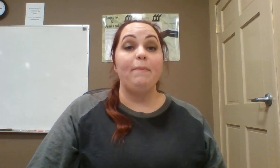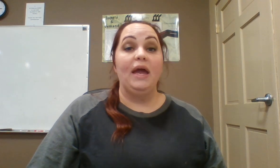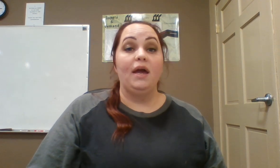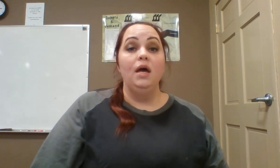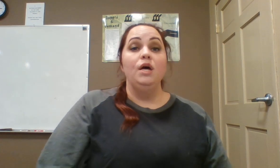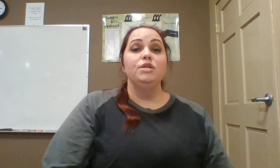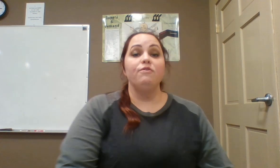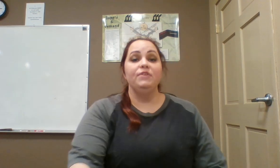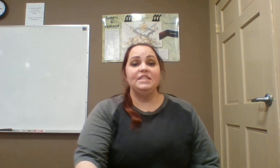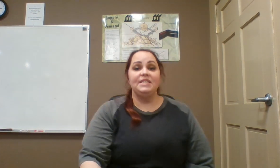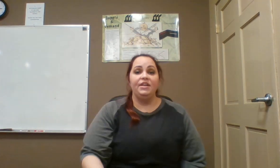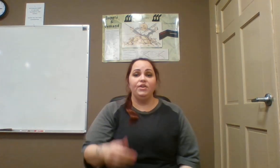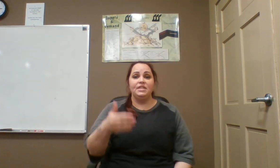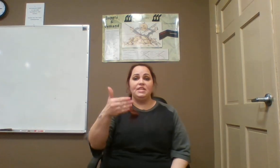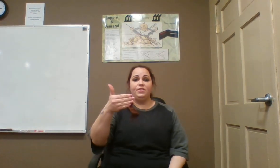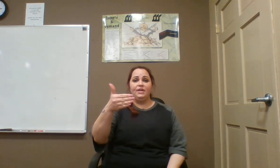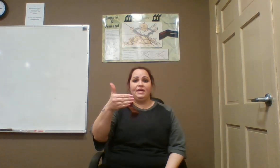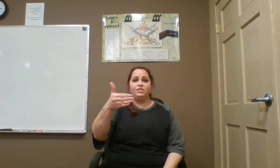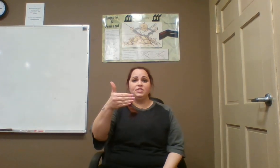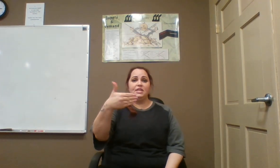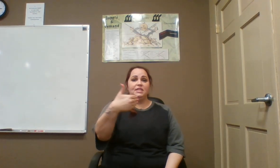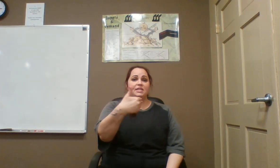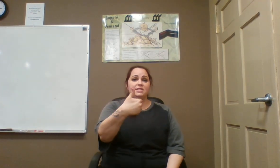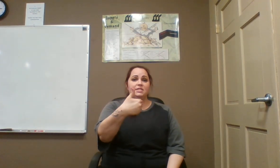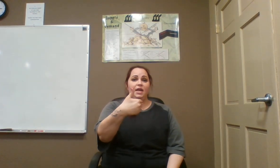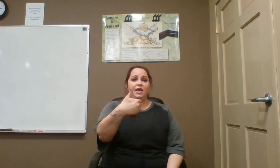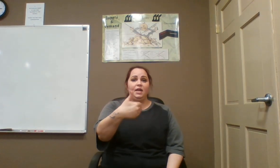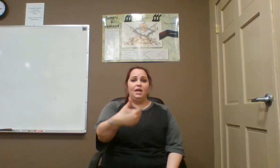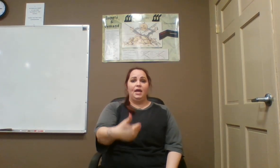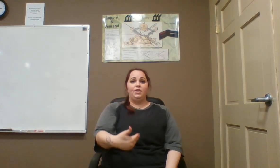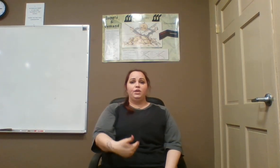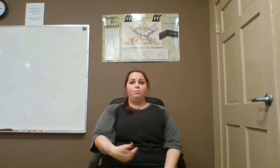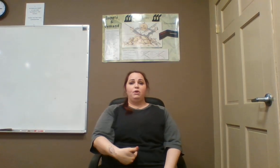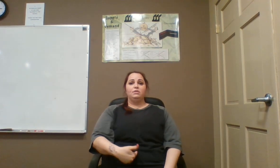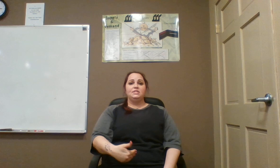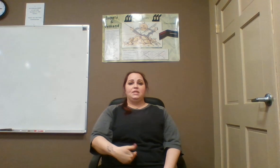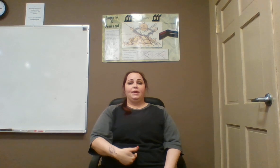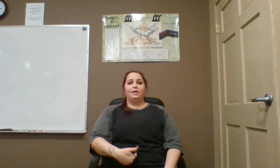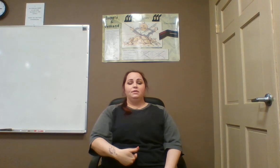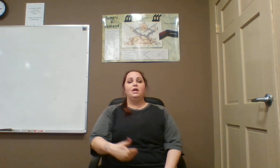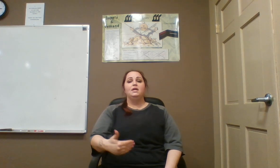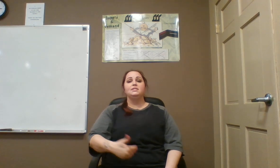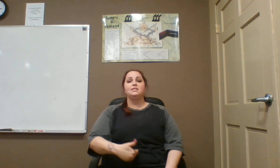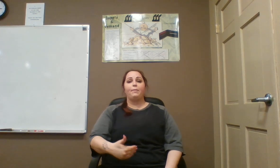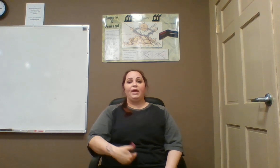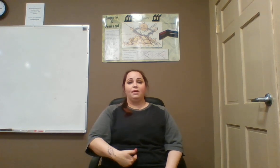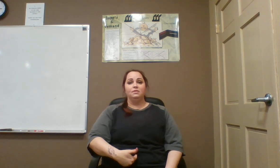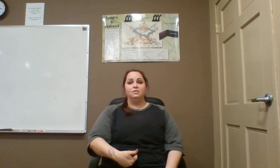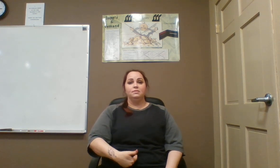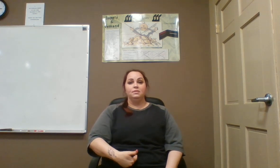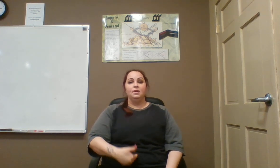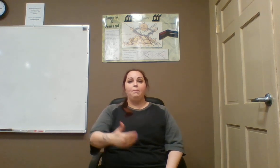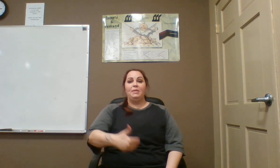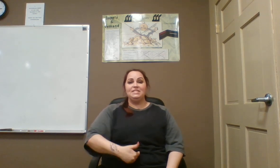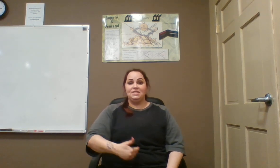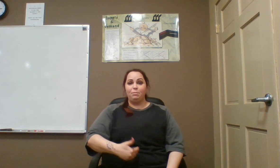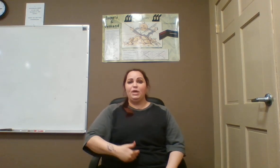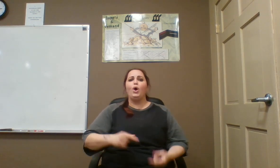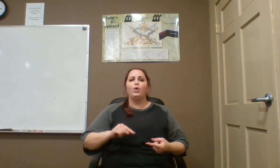Stomach. So for this sign, you're going to take your hand just like this, okay? And you're going to poke the stomach. Stomach. My stomach